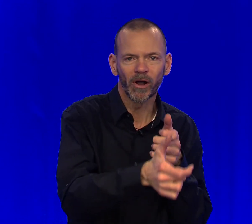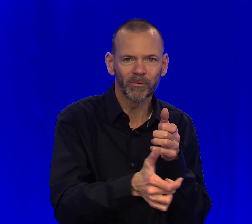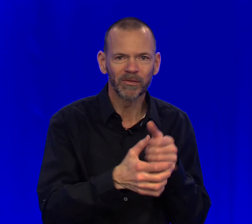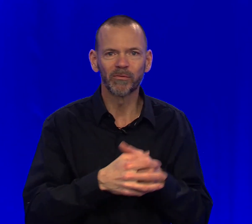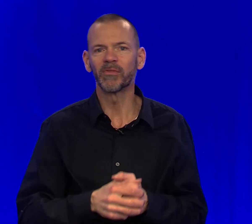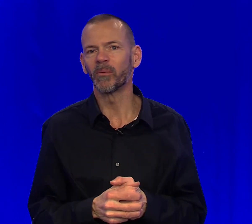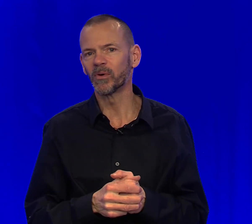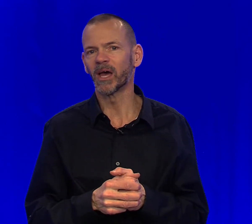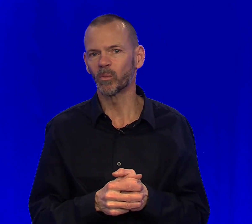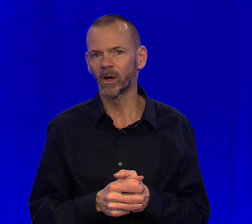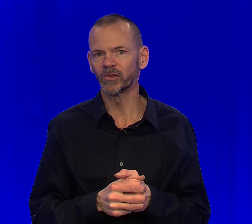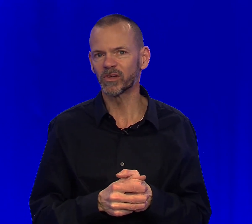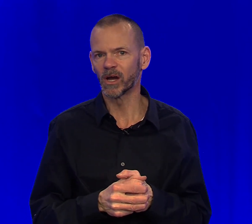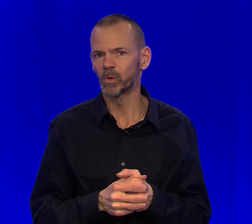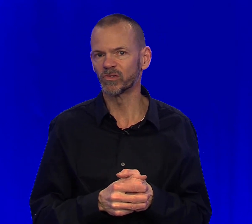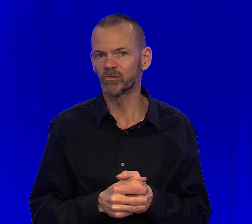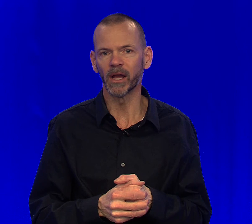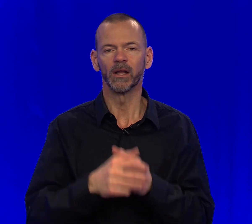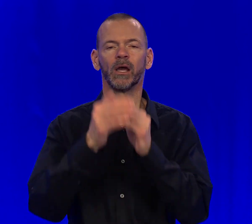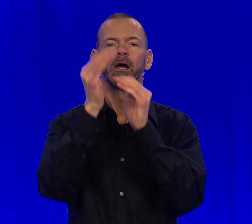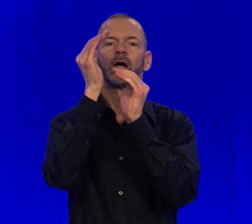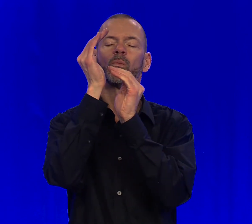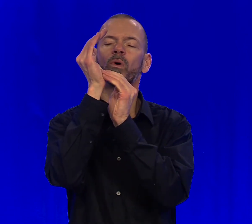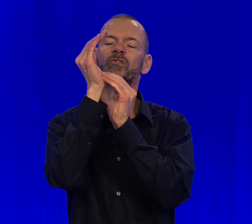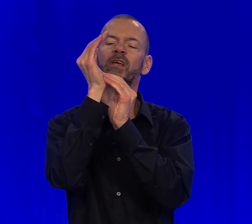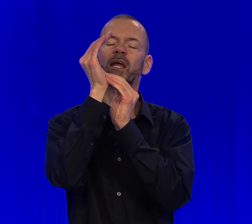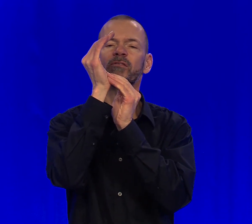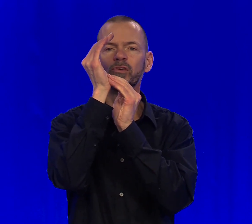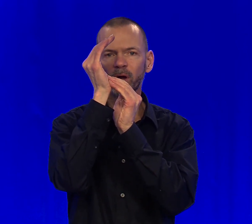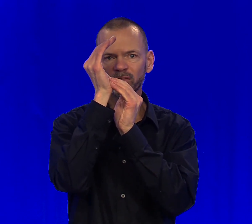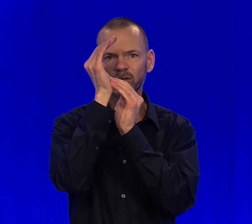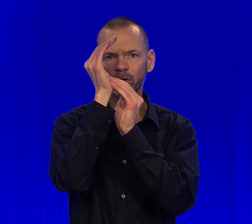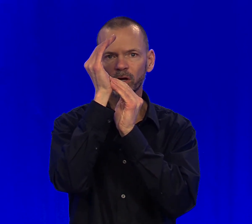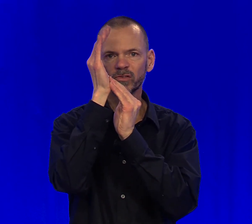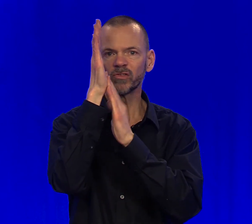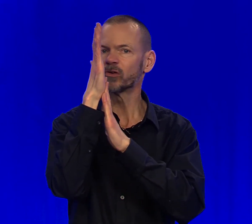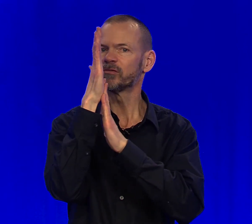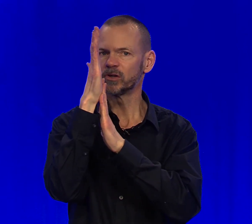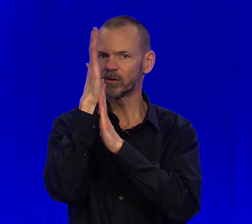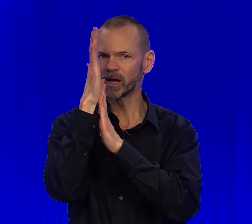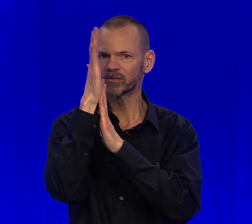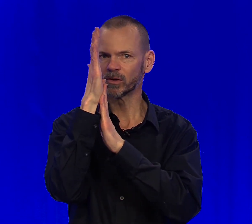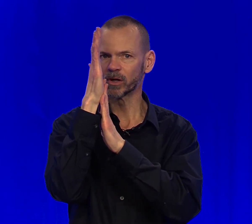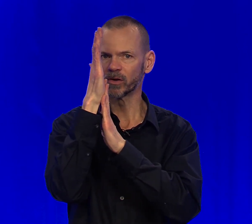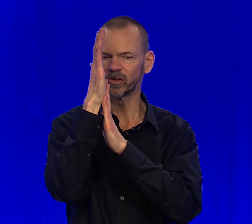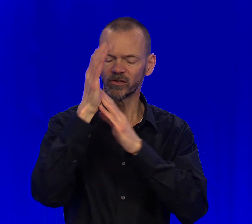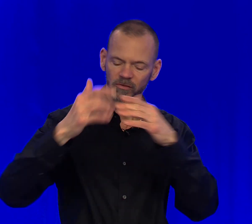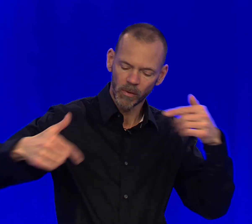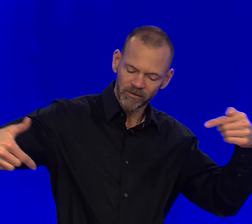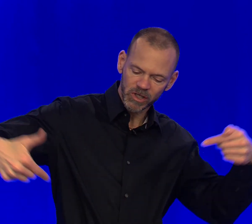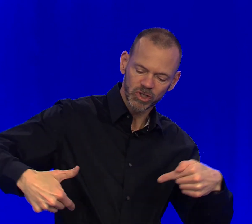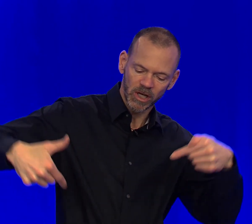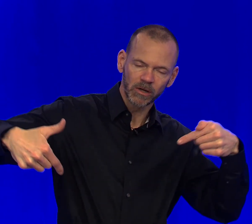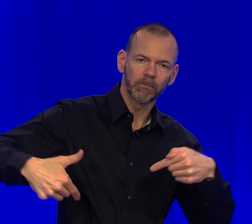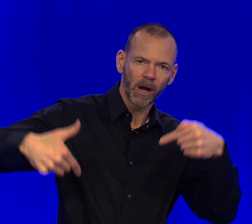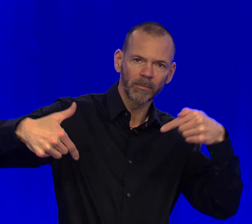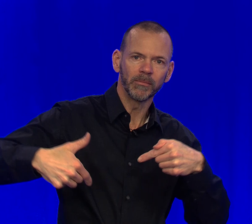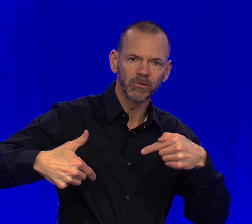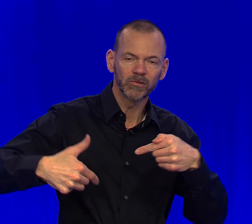following through that with that wellness care, which is great. Once again, if you have scoliosis or if you don't have scoliosis, if you have a congenital problem in your